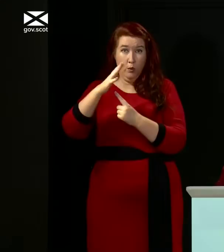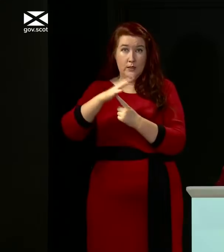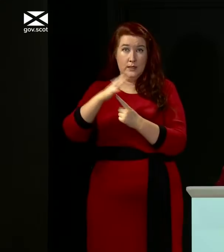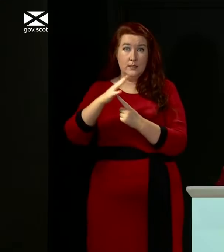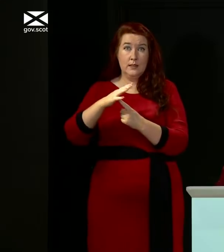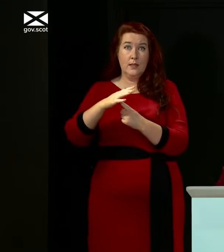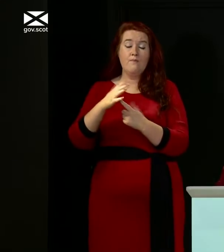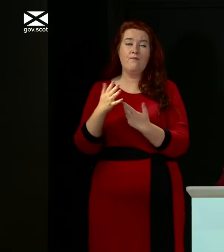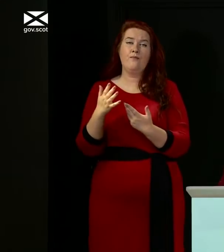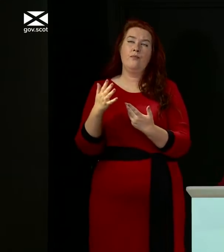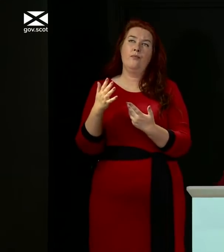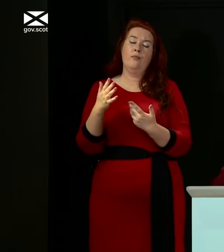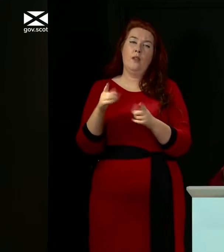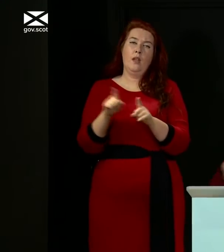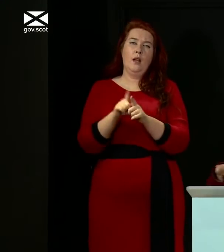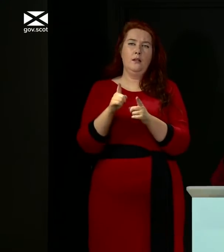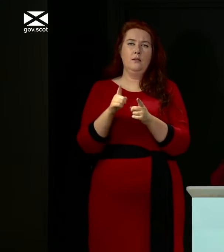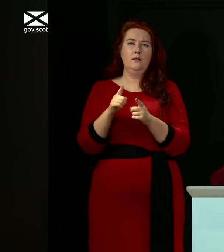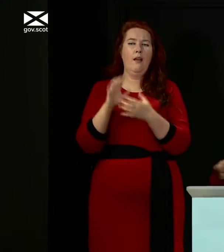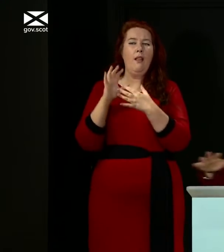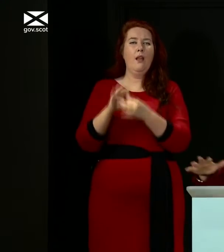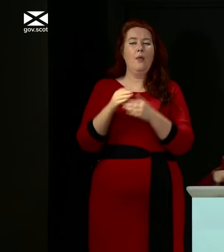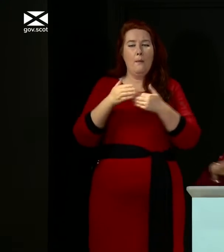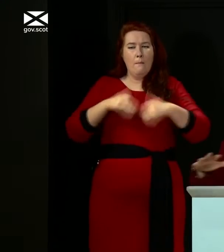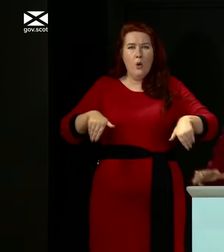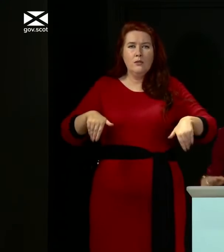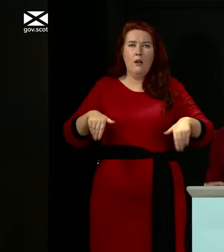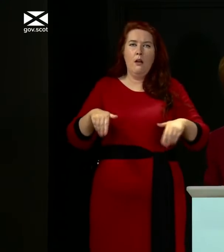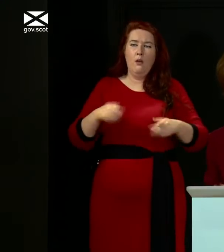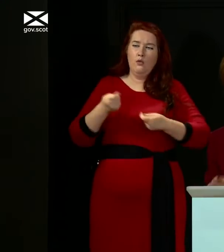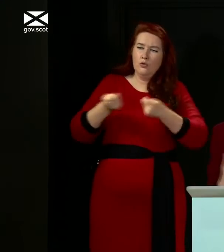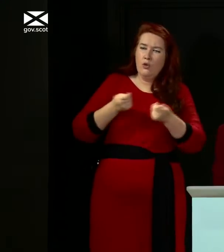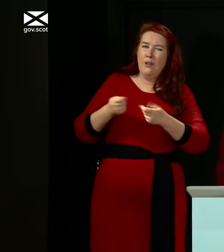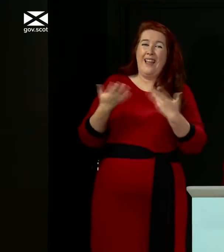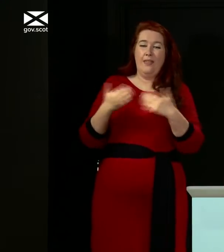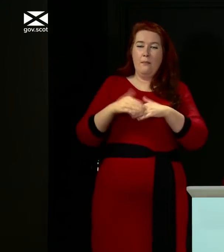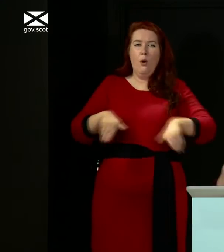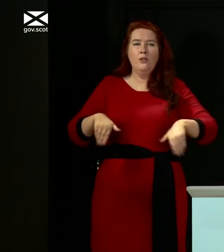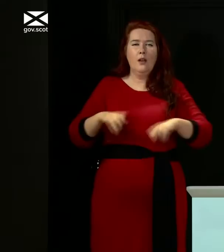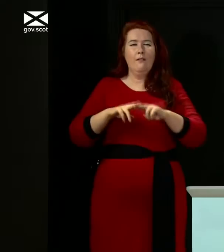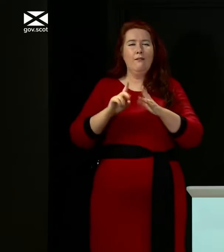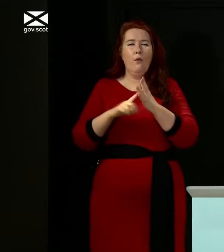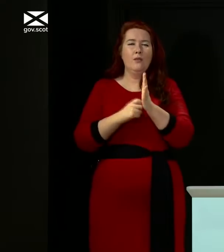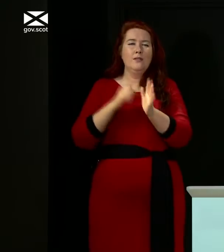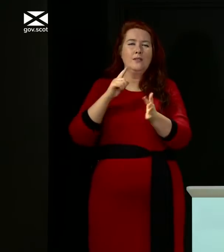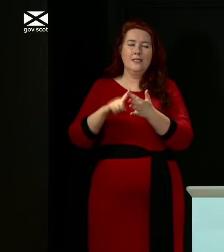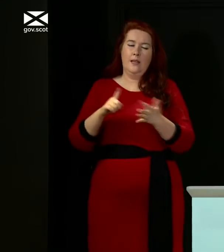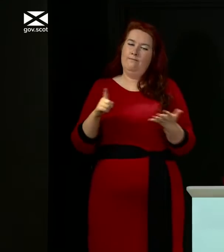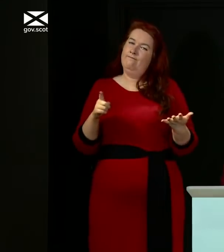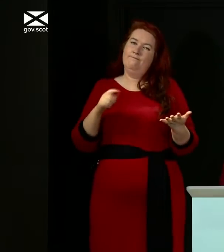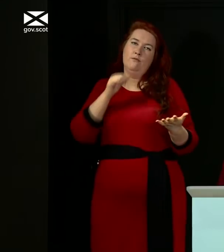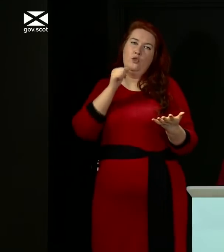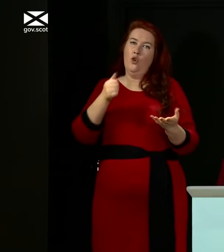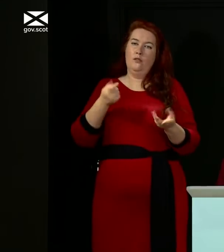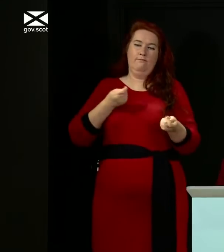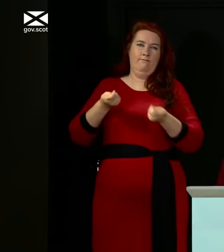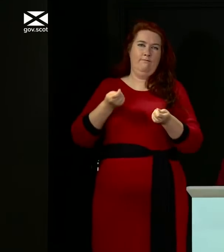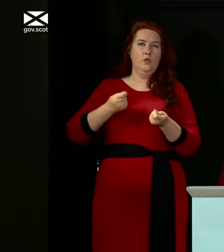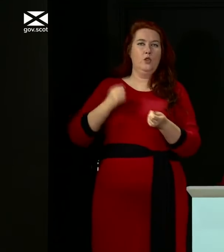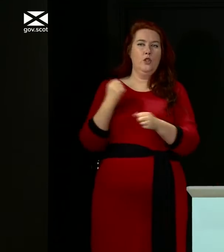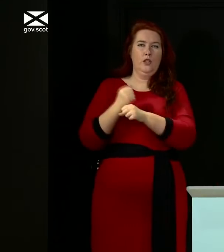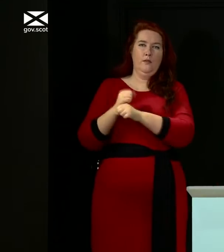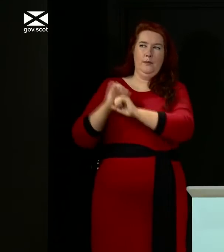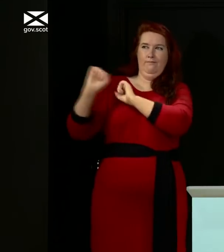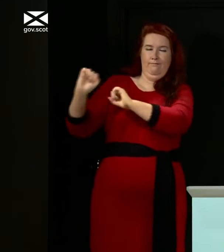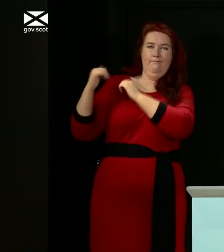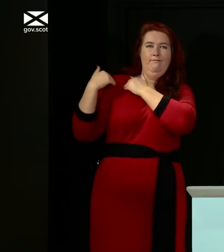obviously when it comes to border controls, anything that involves border force, that is not a responsibility of the Scottish Government. It is for the UK